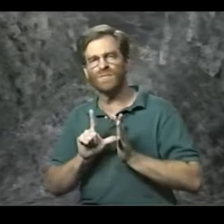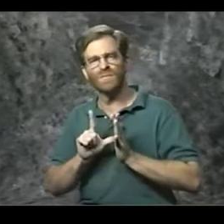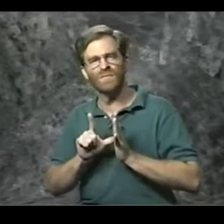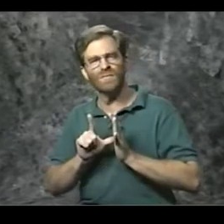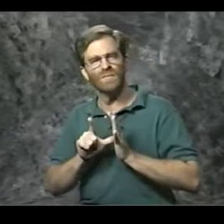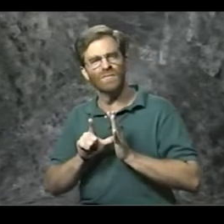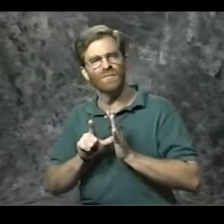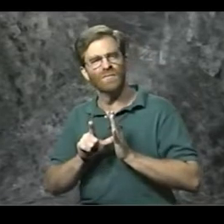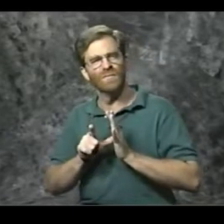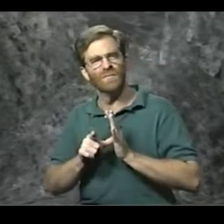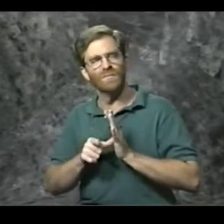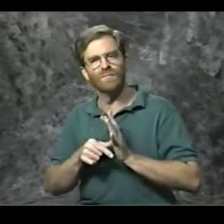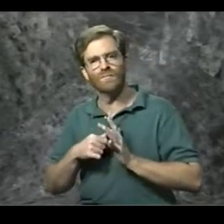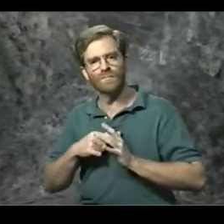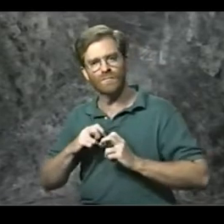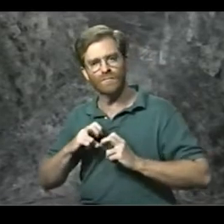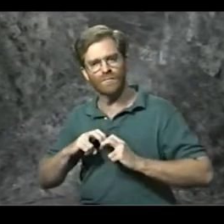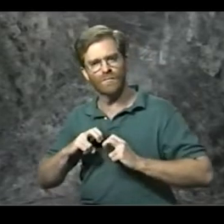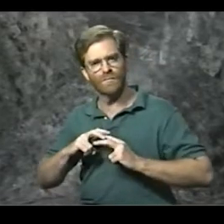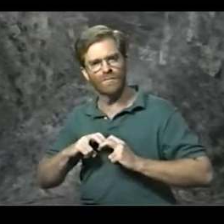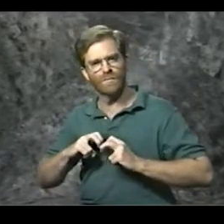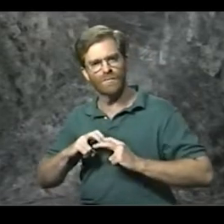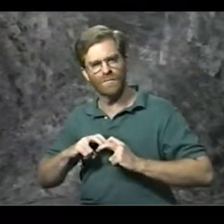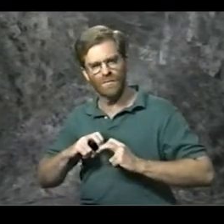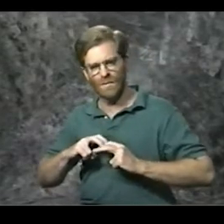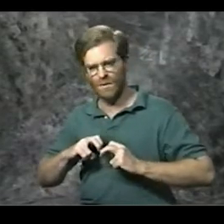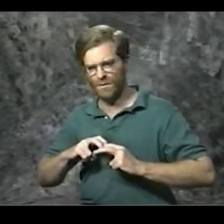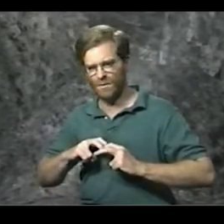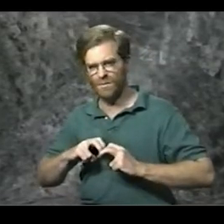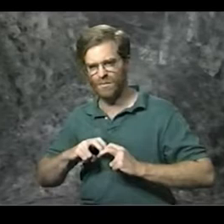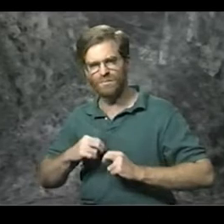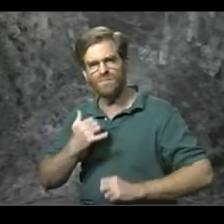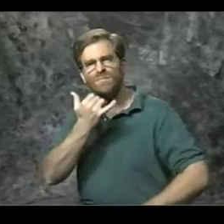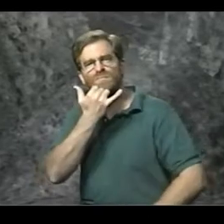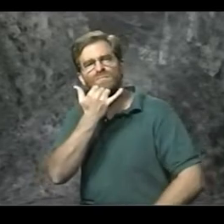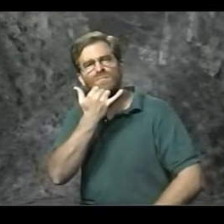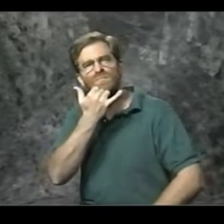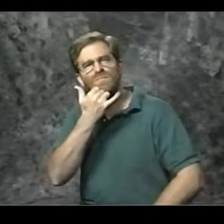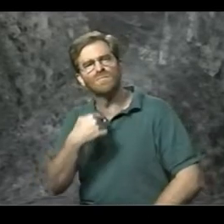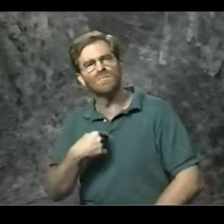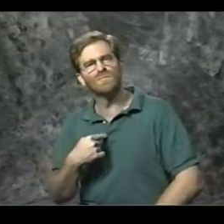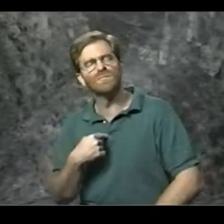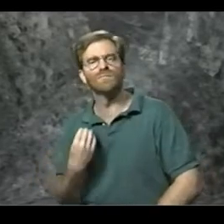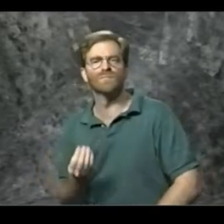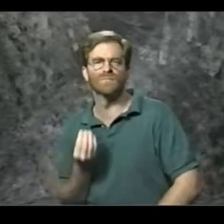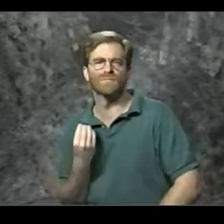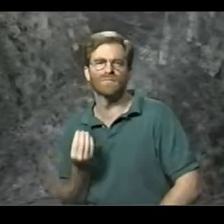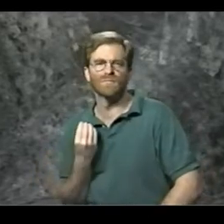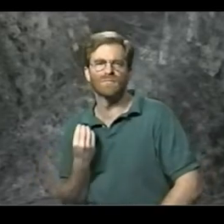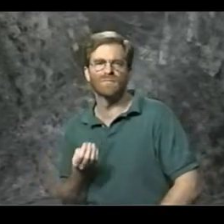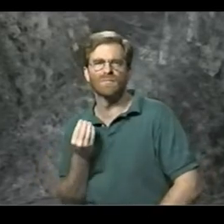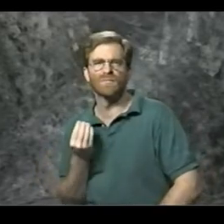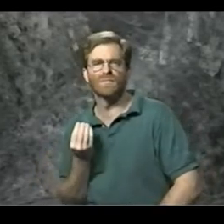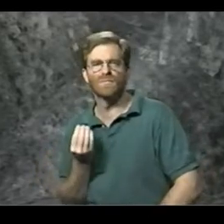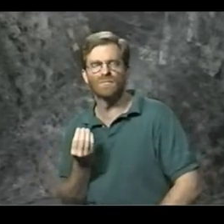I didn't want to form a relationship with this person. I didn't want to try and meet this person. I wanted absolutely nothing to do with